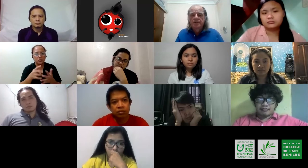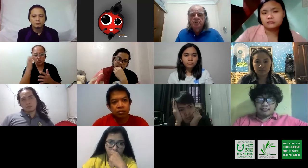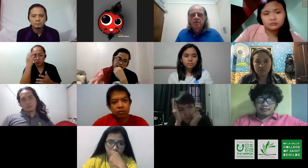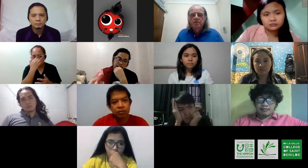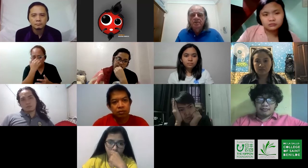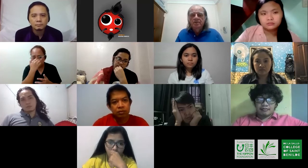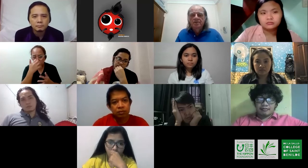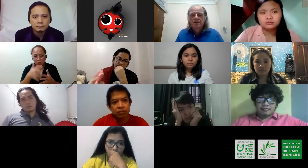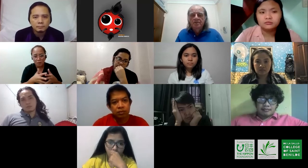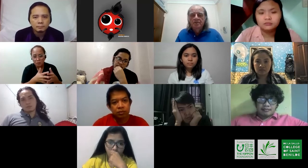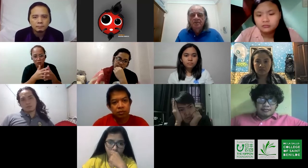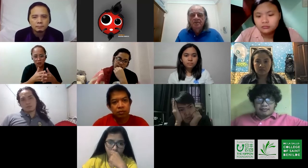Asia.